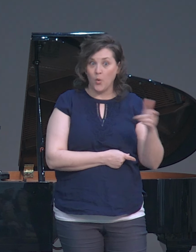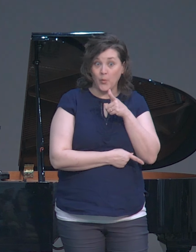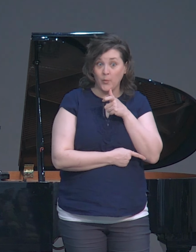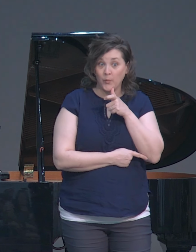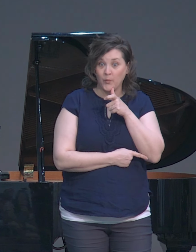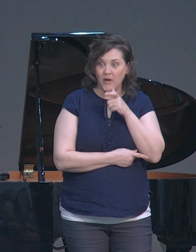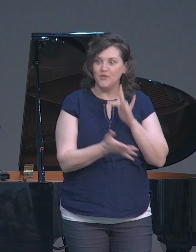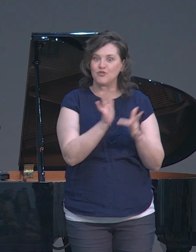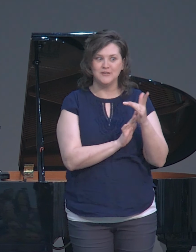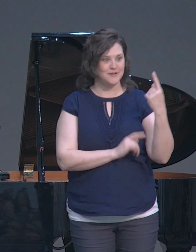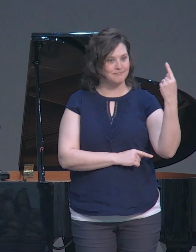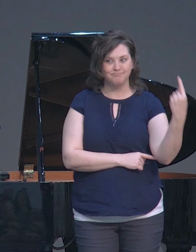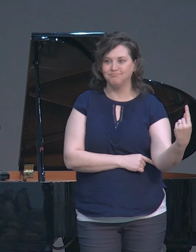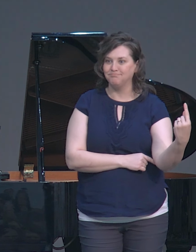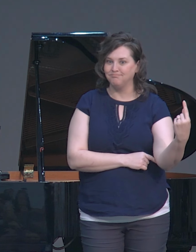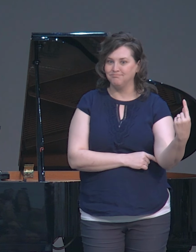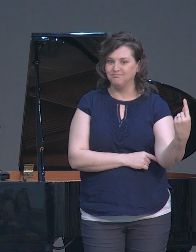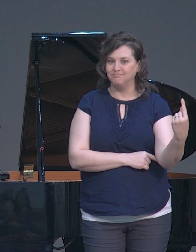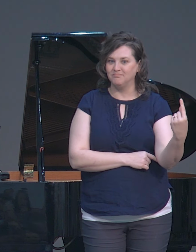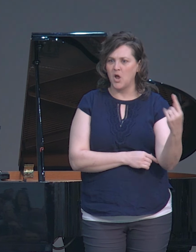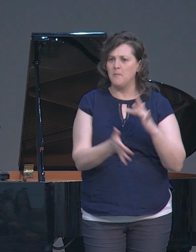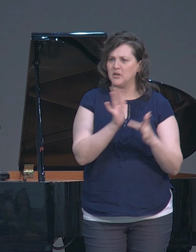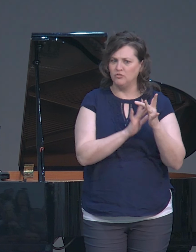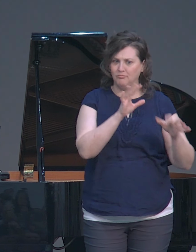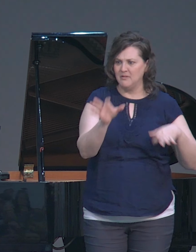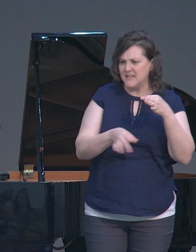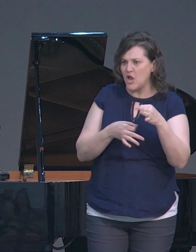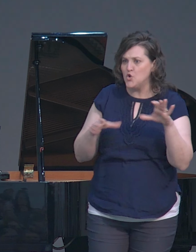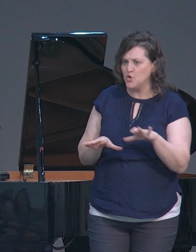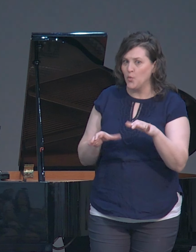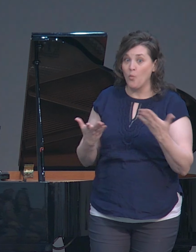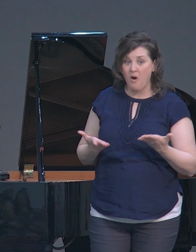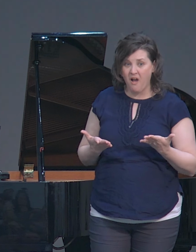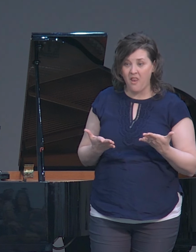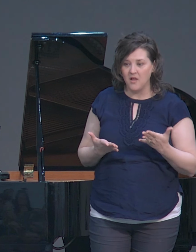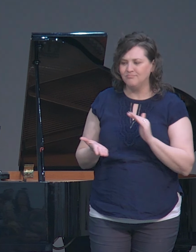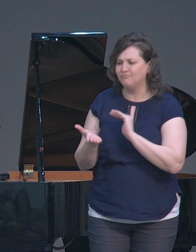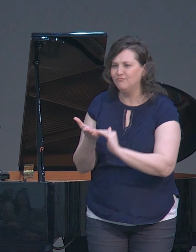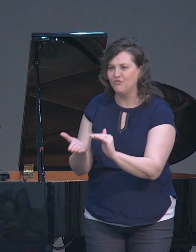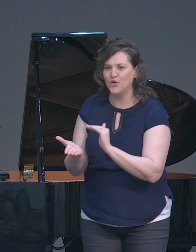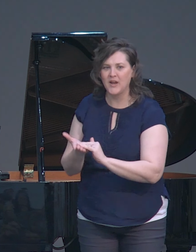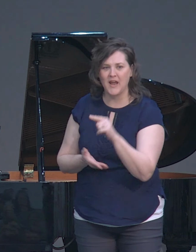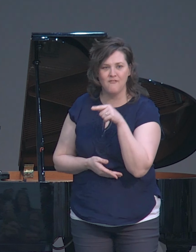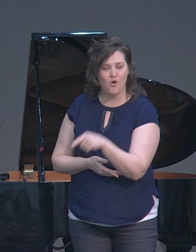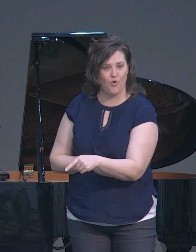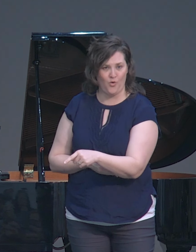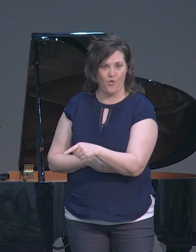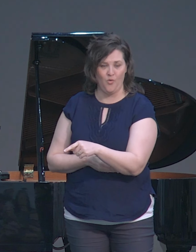Jesus. What did Jesus do? He forgave her. He forgave her.